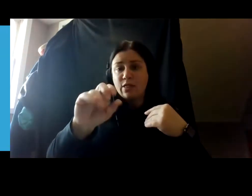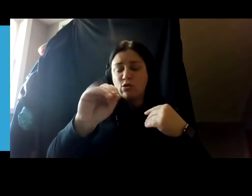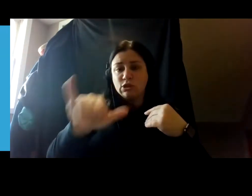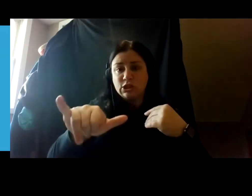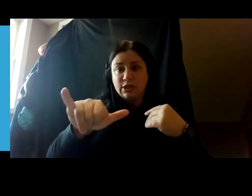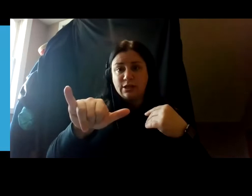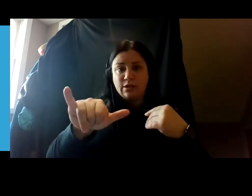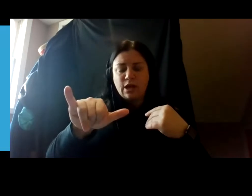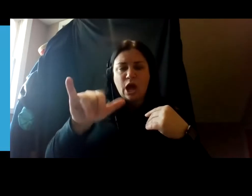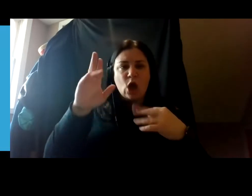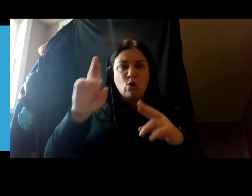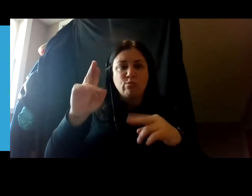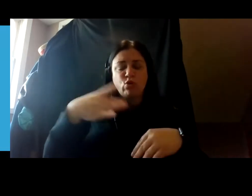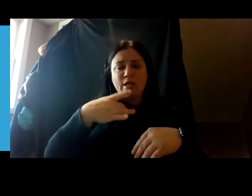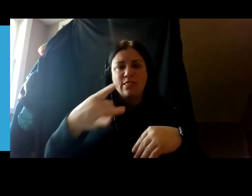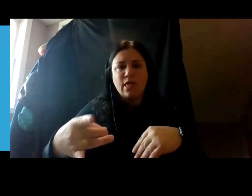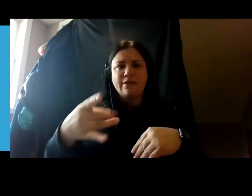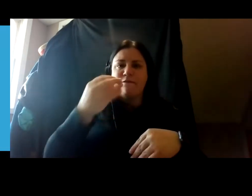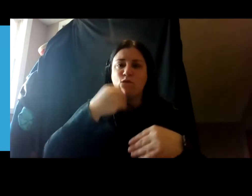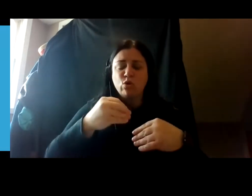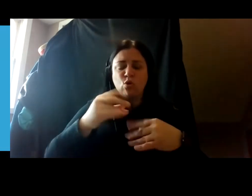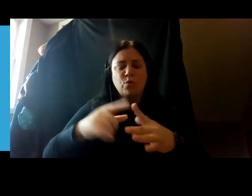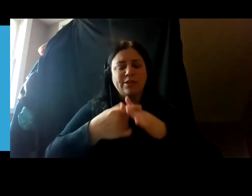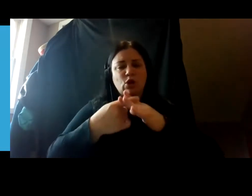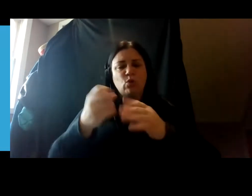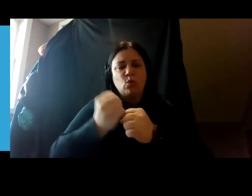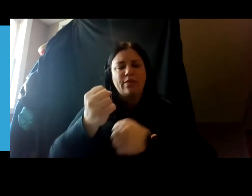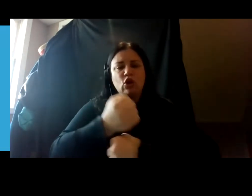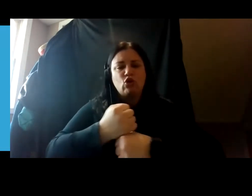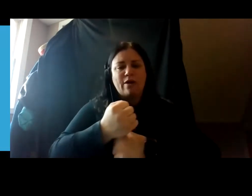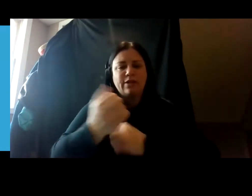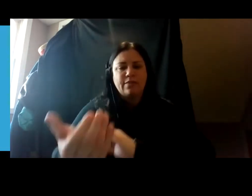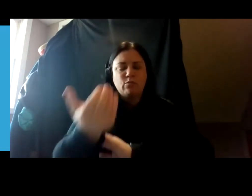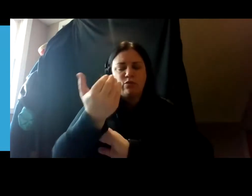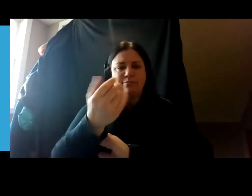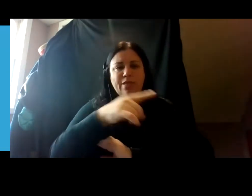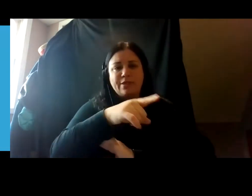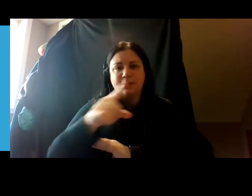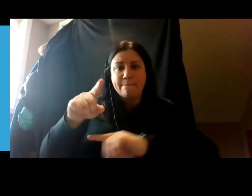like food. We started out with the coffee in the morning. So this is all based on food.